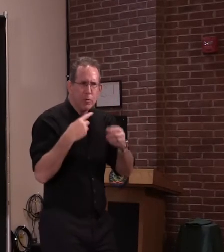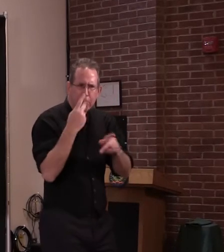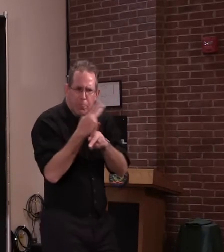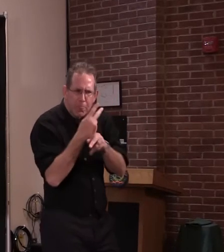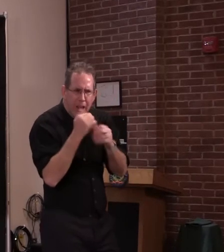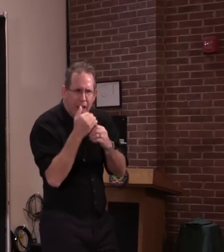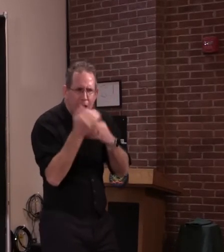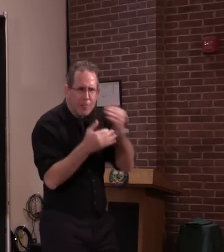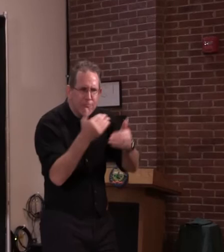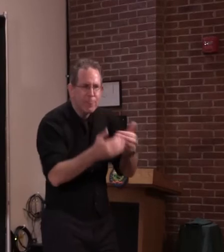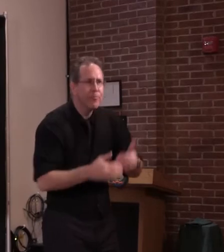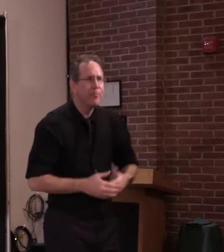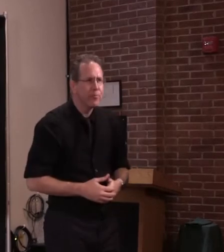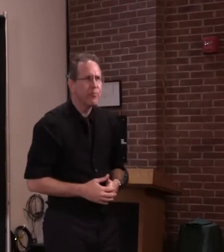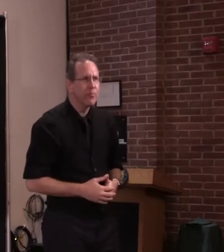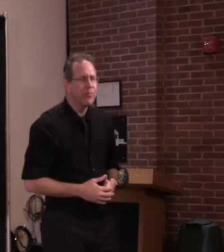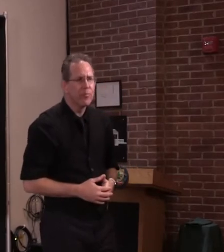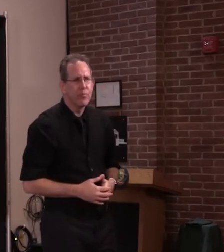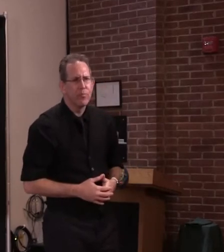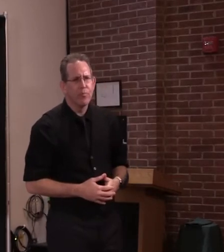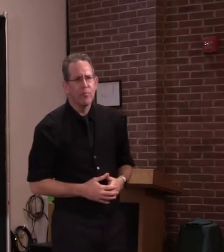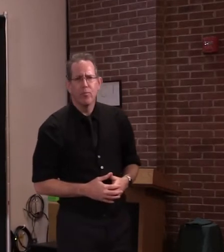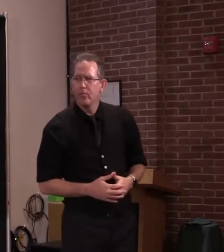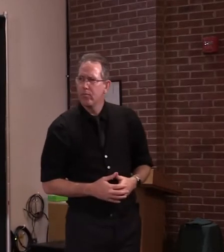Dr. Bell. Okay. Hold on.